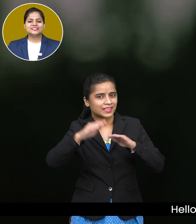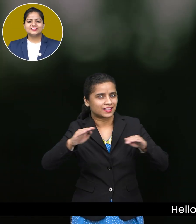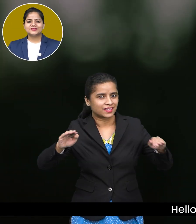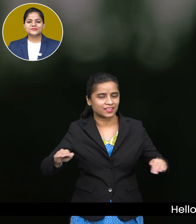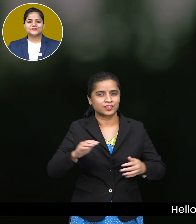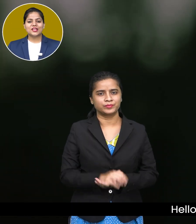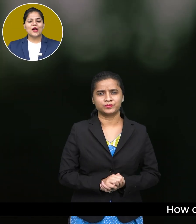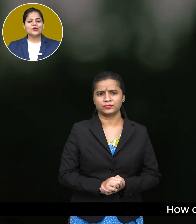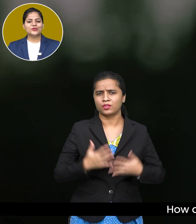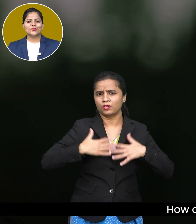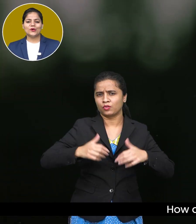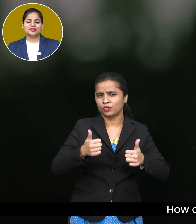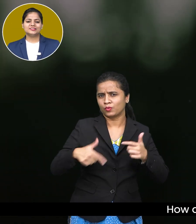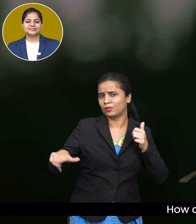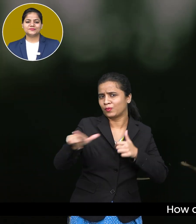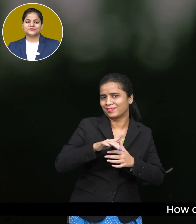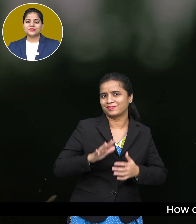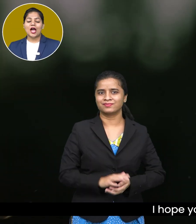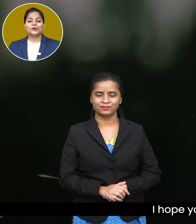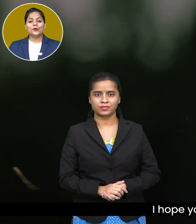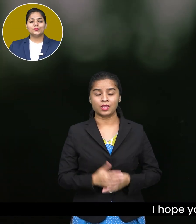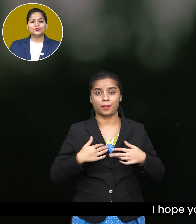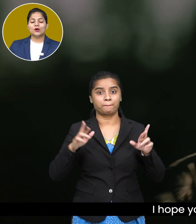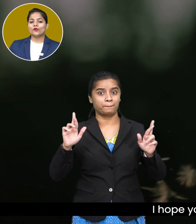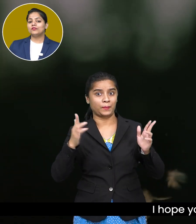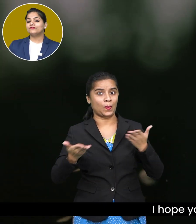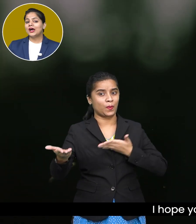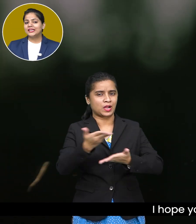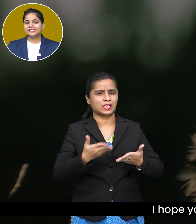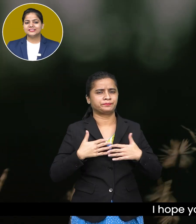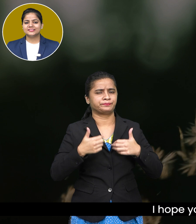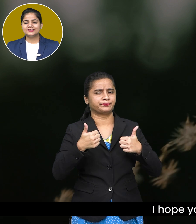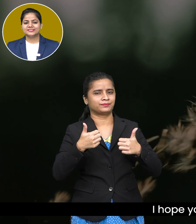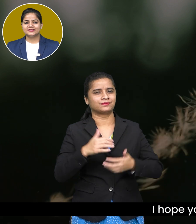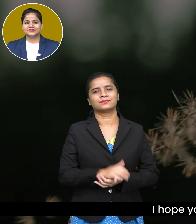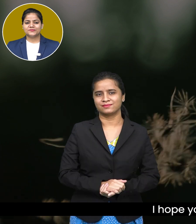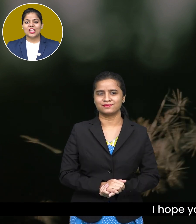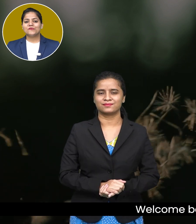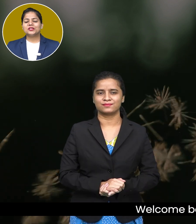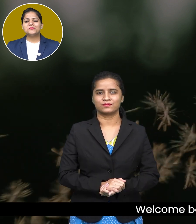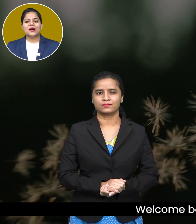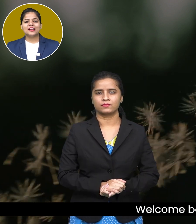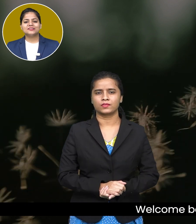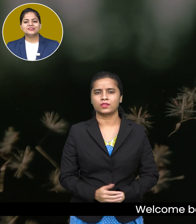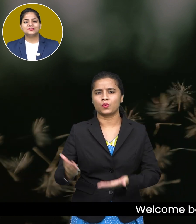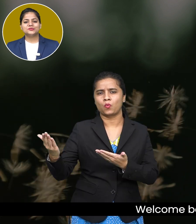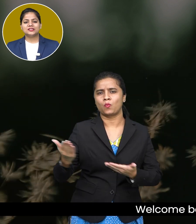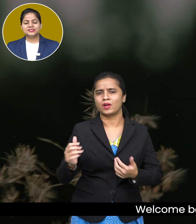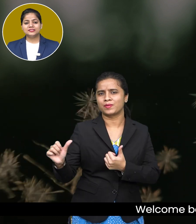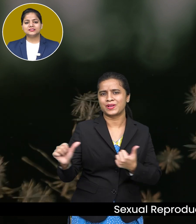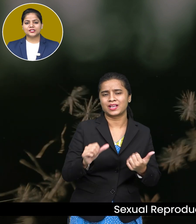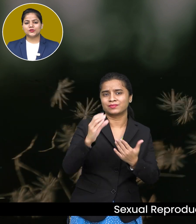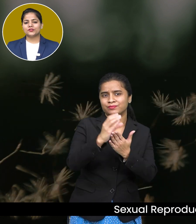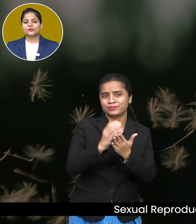Hello students, how are you all? I hope you are all fine. Welcome back to